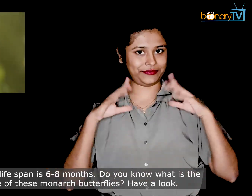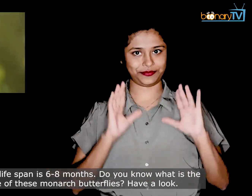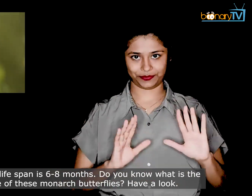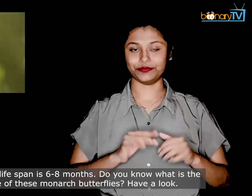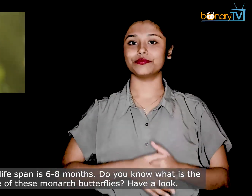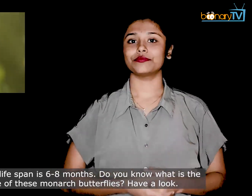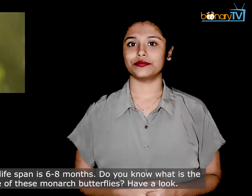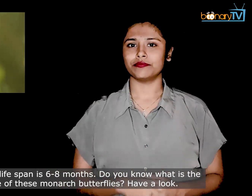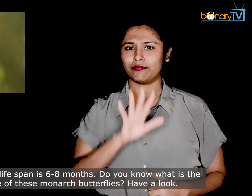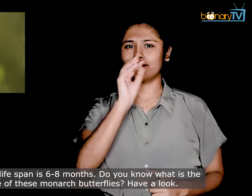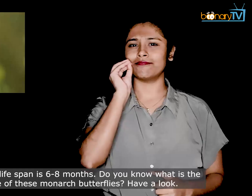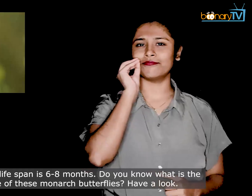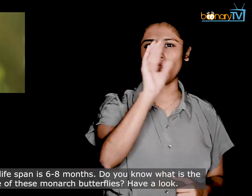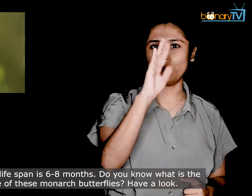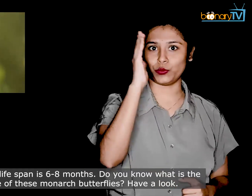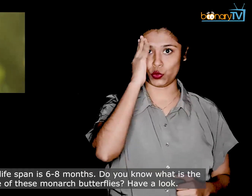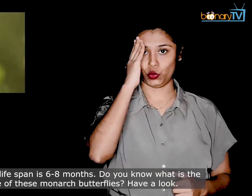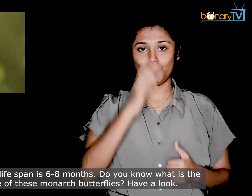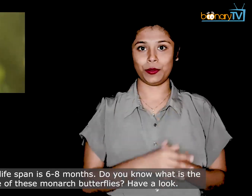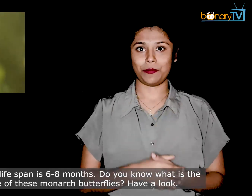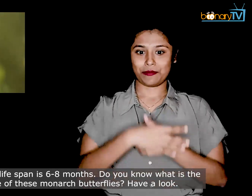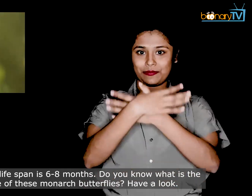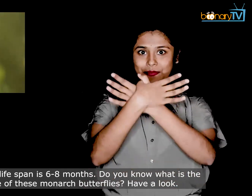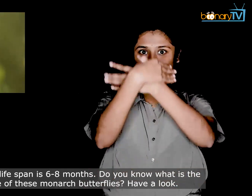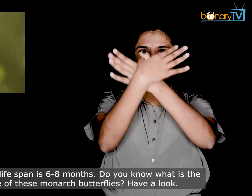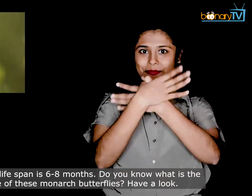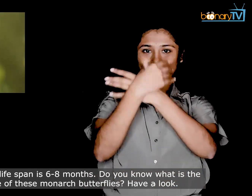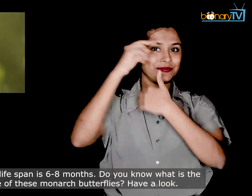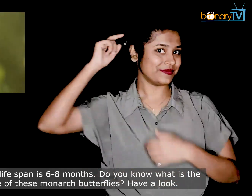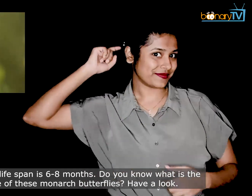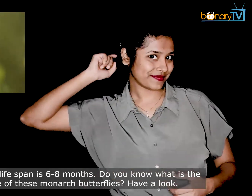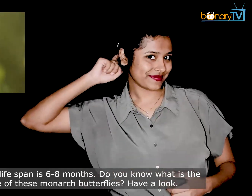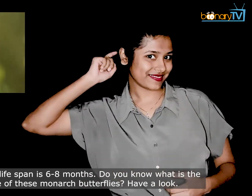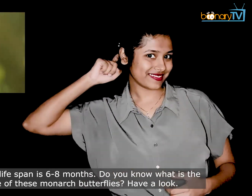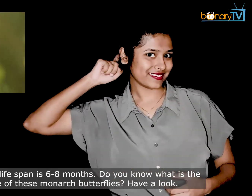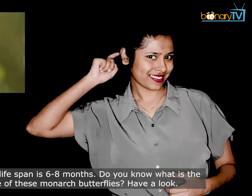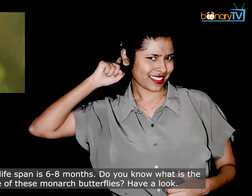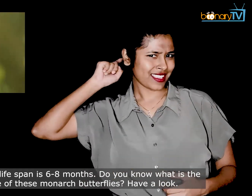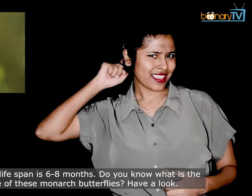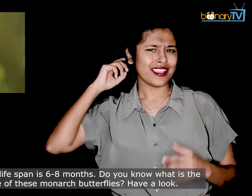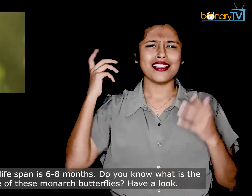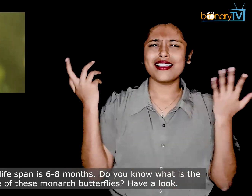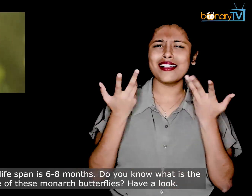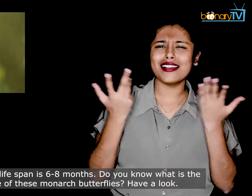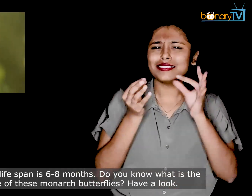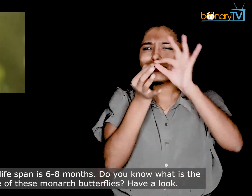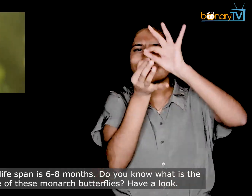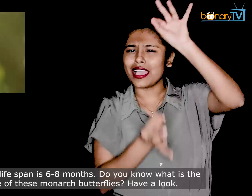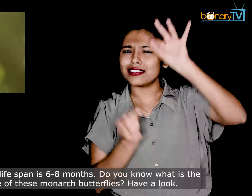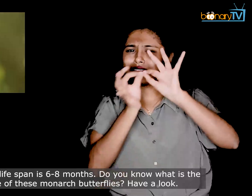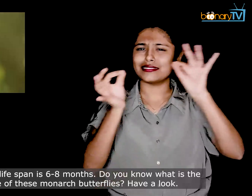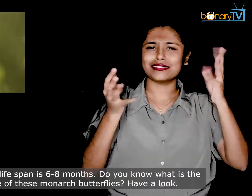Do you know what is the brain size of these monarch butterflies? Have a look.